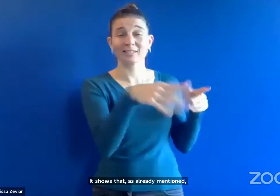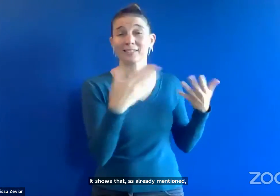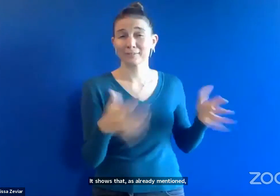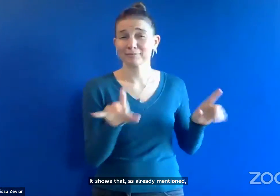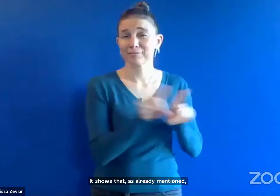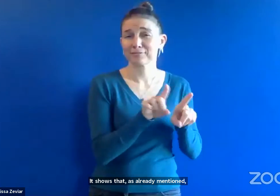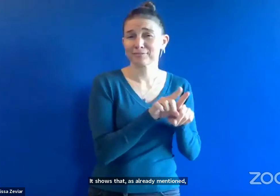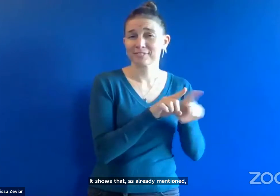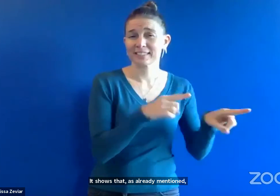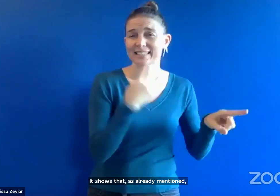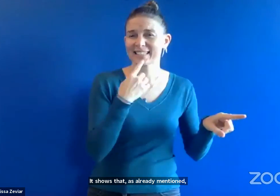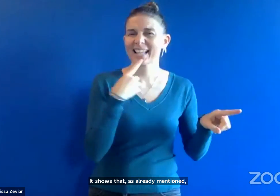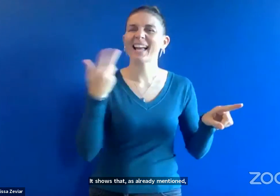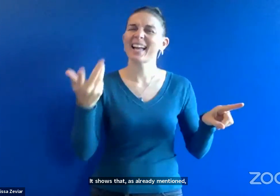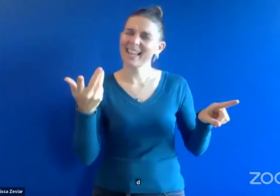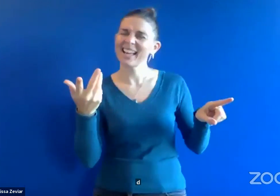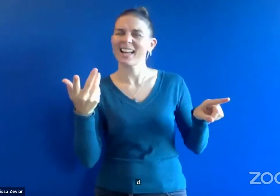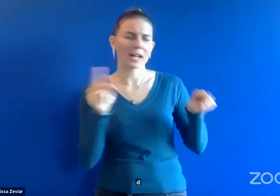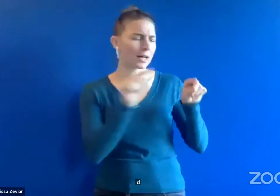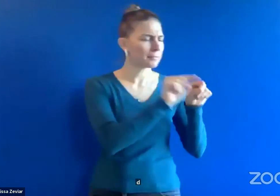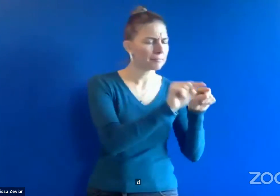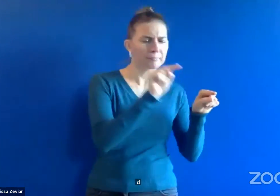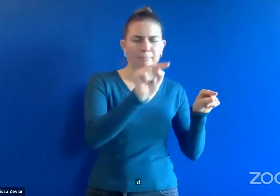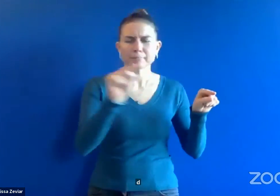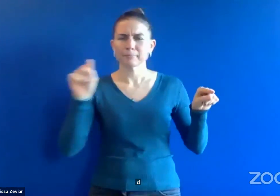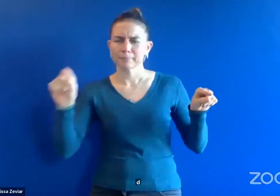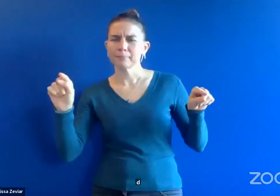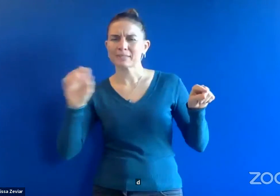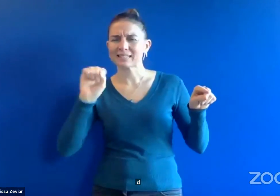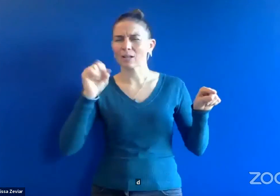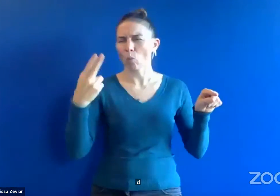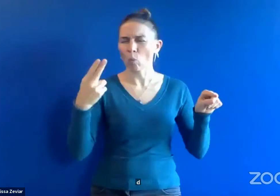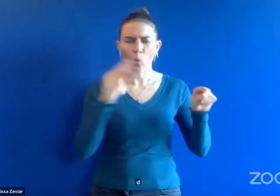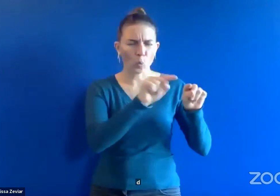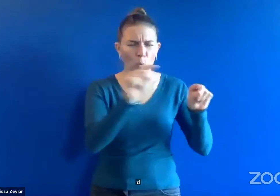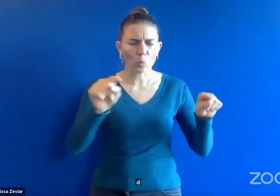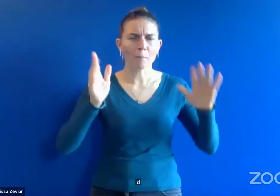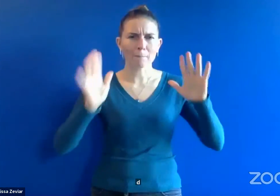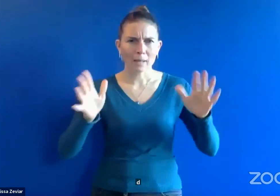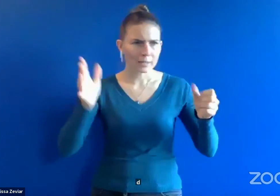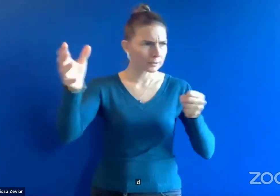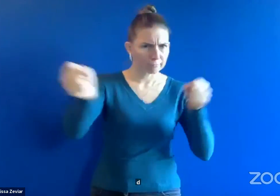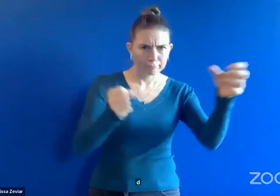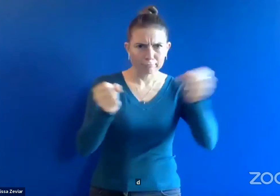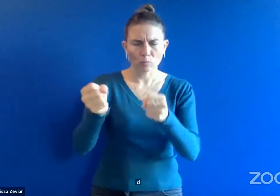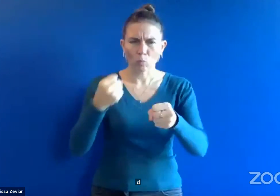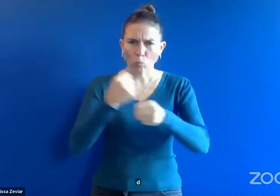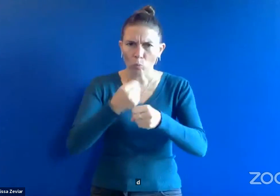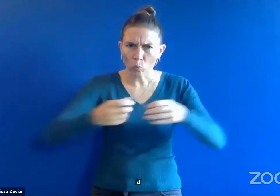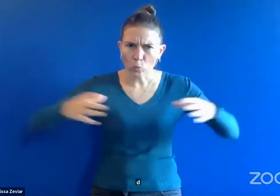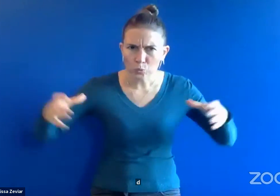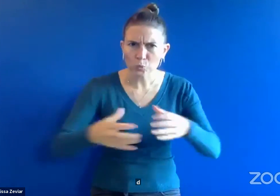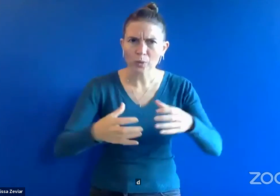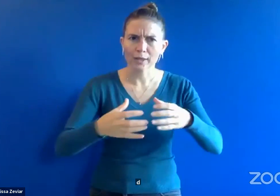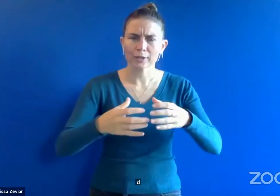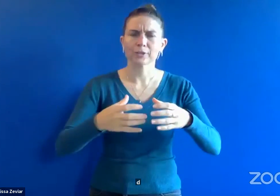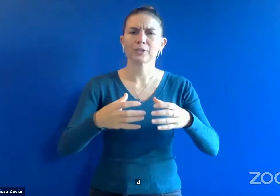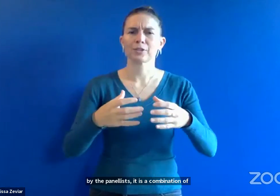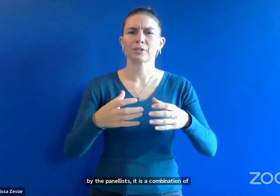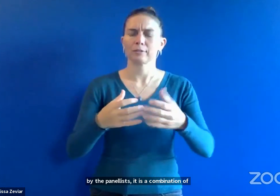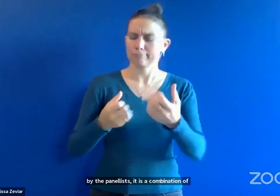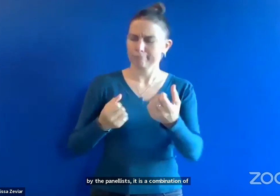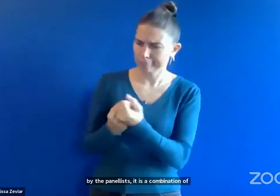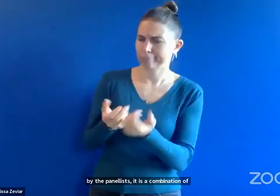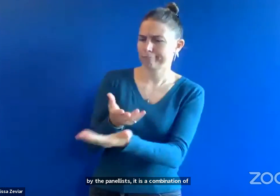a combination of different stakeholders in the countries that have to work together to support the students with